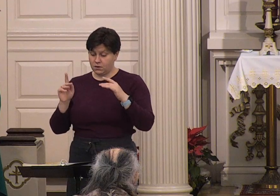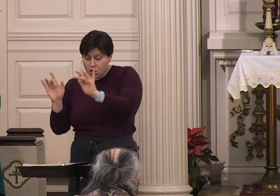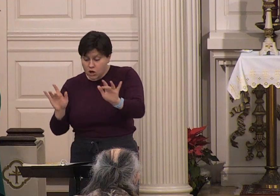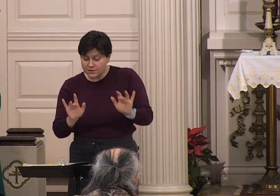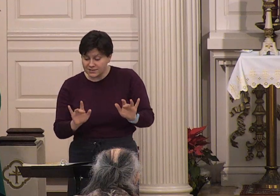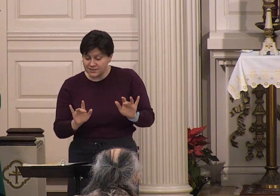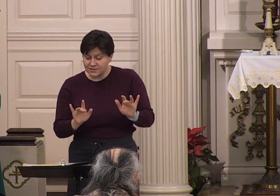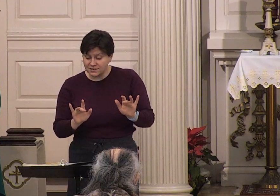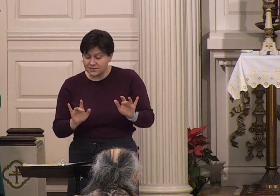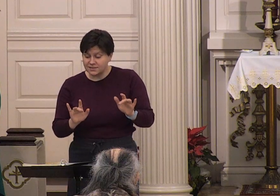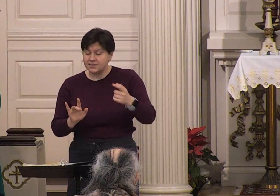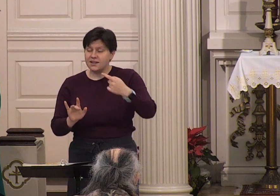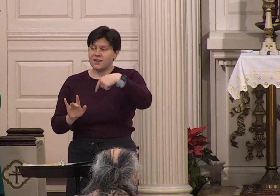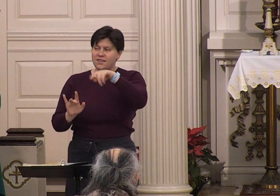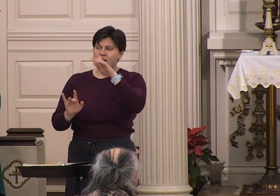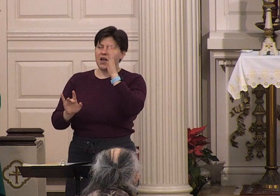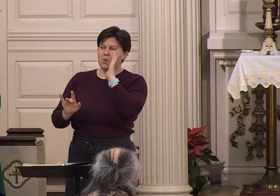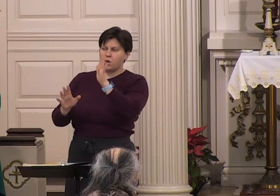will be shown mercy.